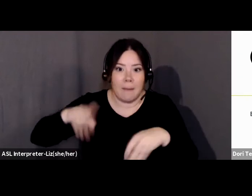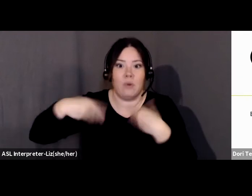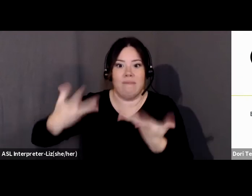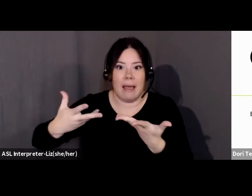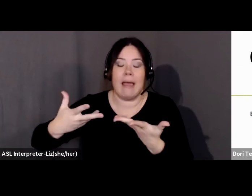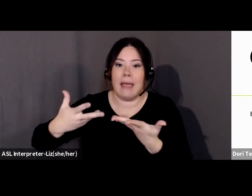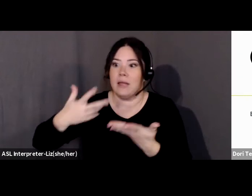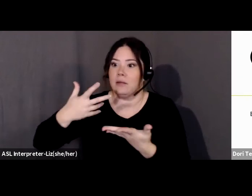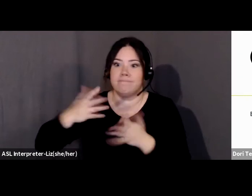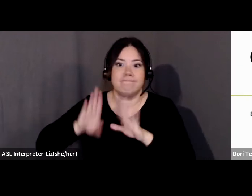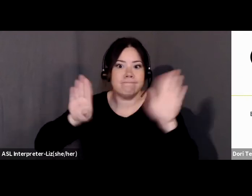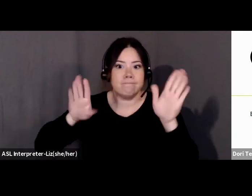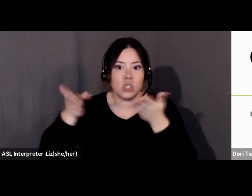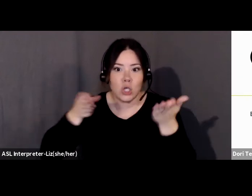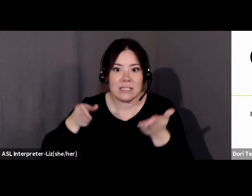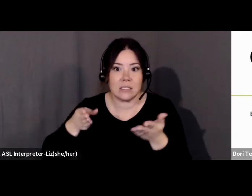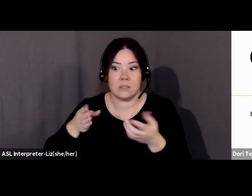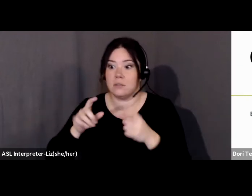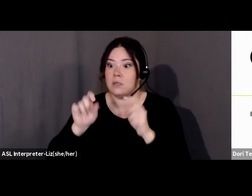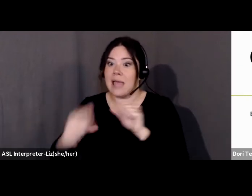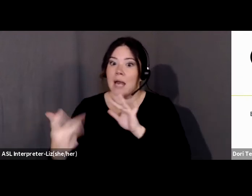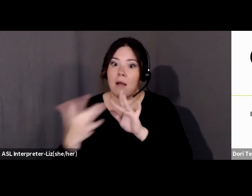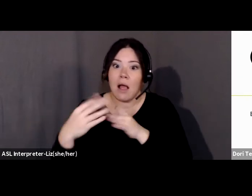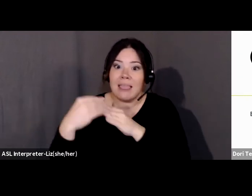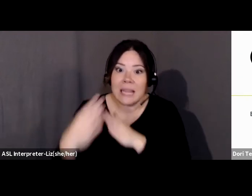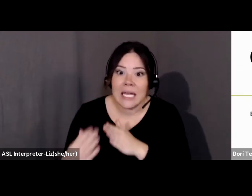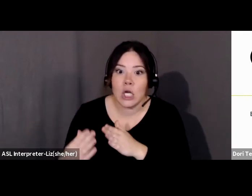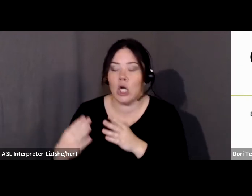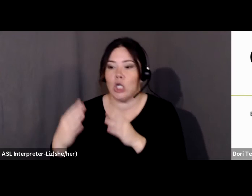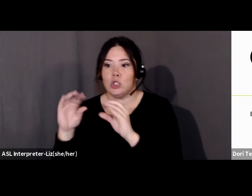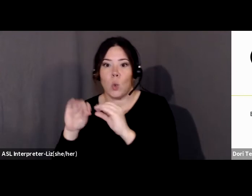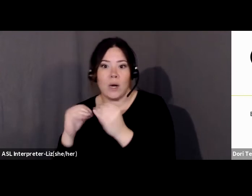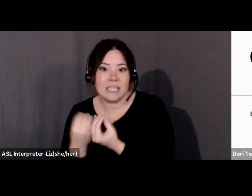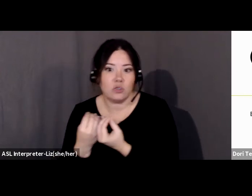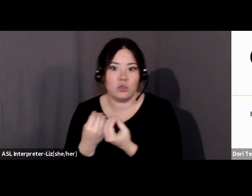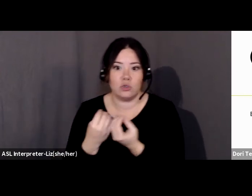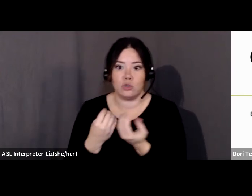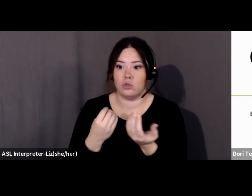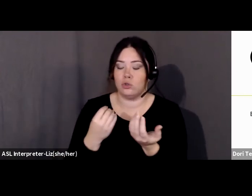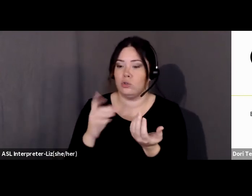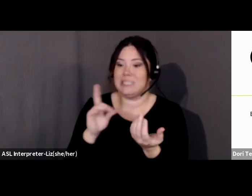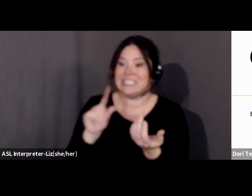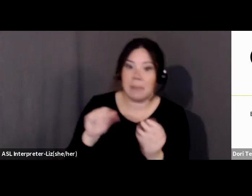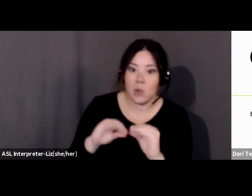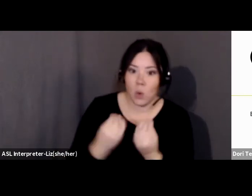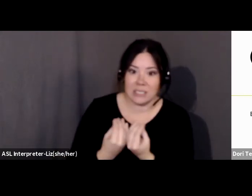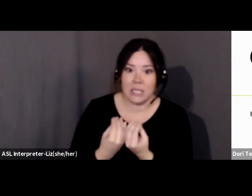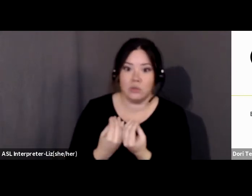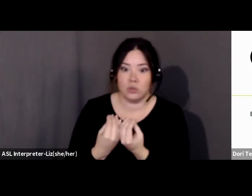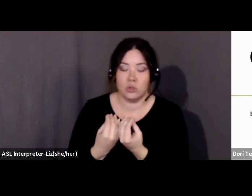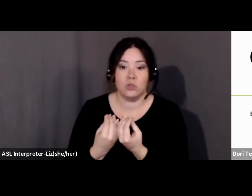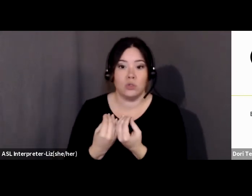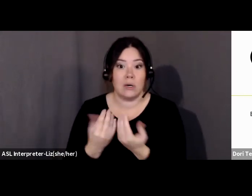services. That could be community leaders, that could be organizations, it could be disability organization. And probably the thing